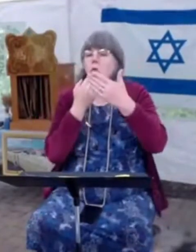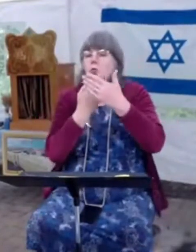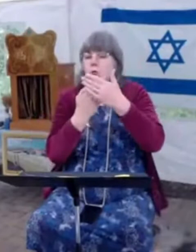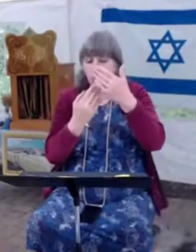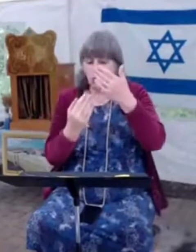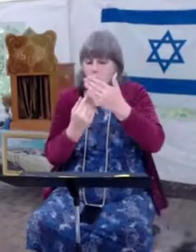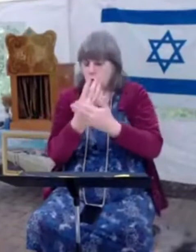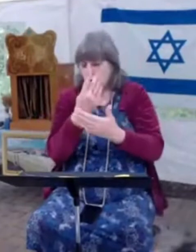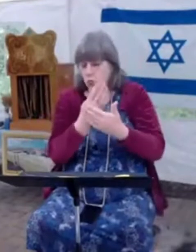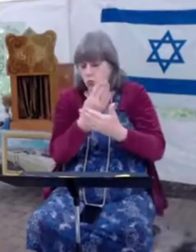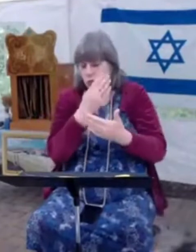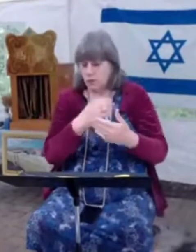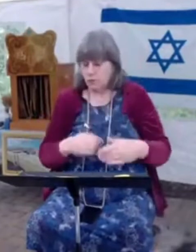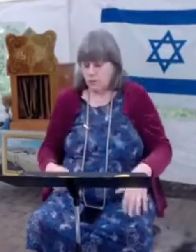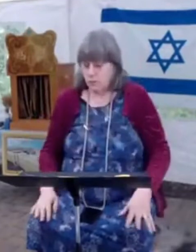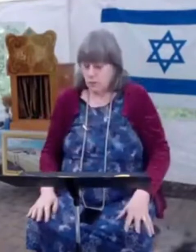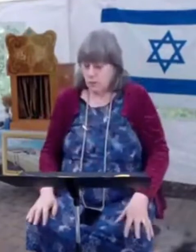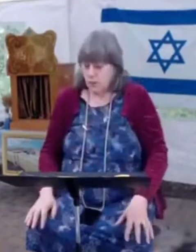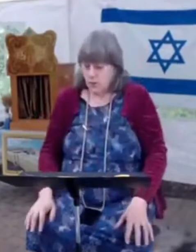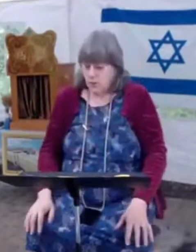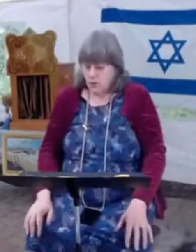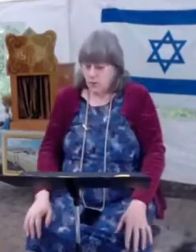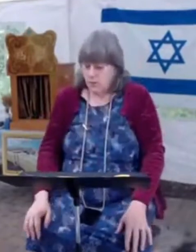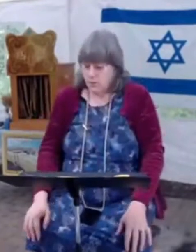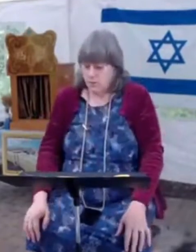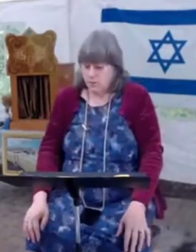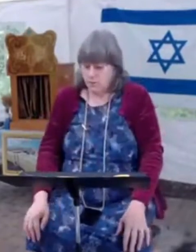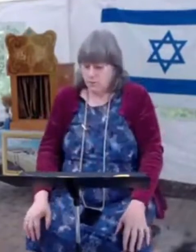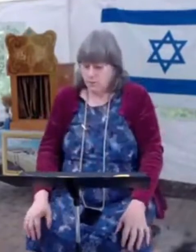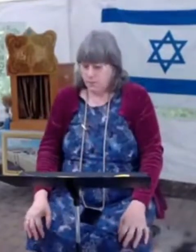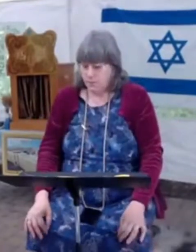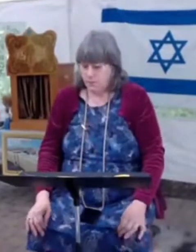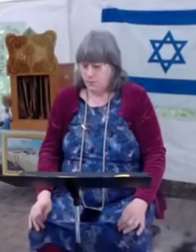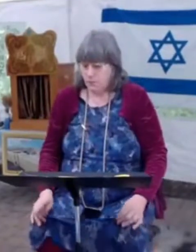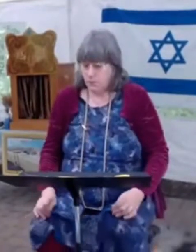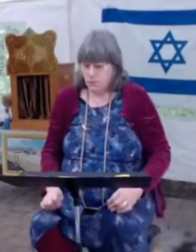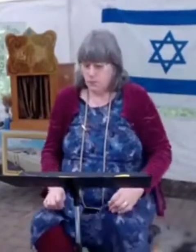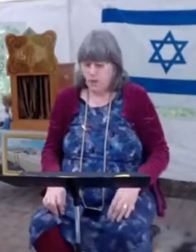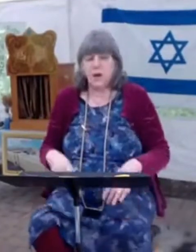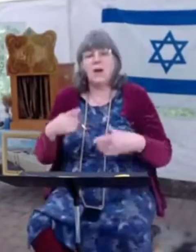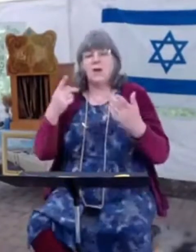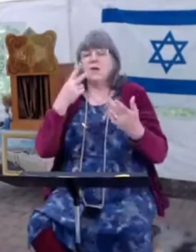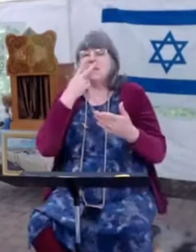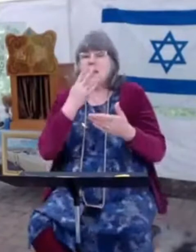news, kingdom of God on earth. You know, and you see the word there,